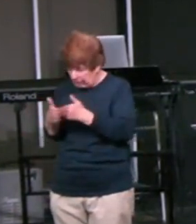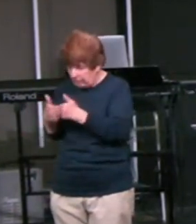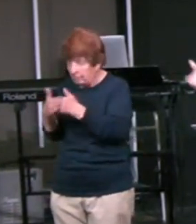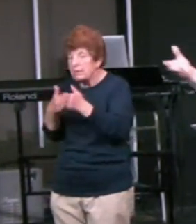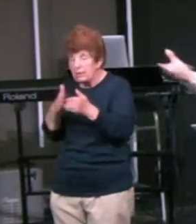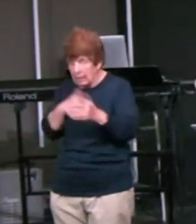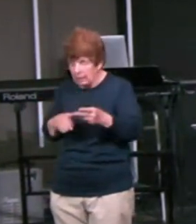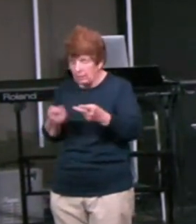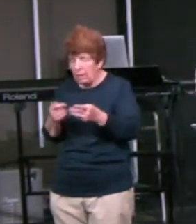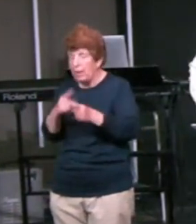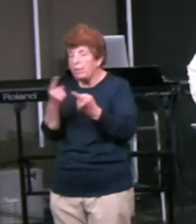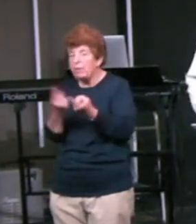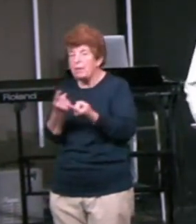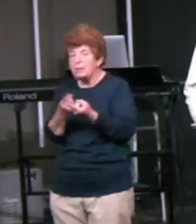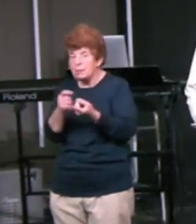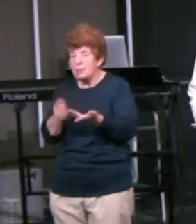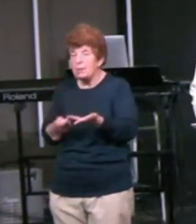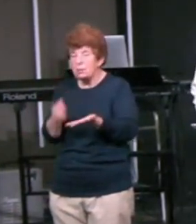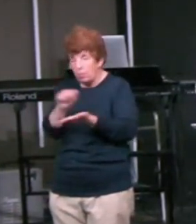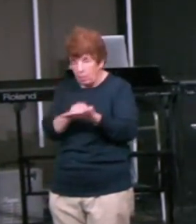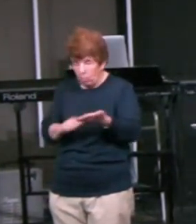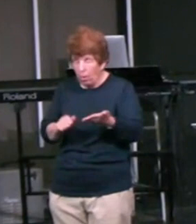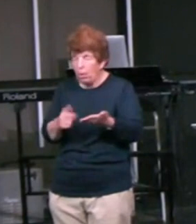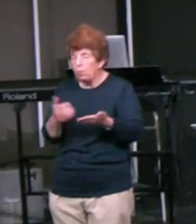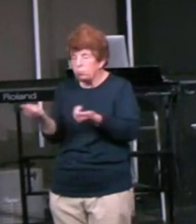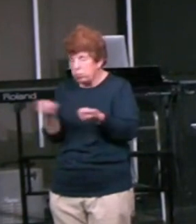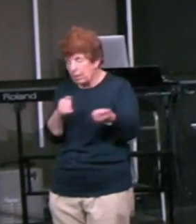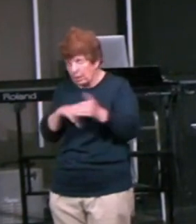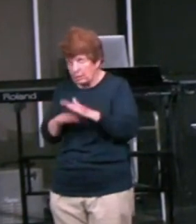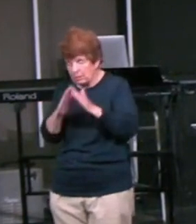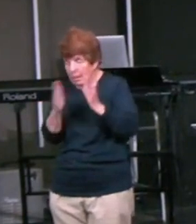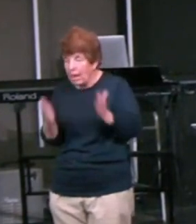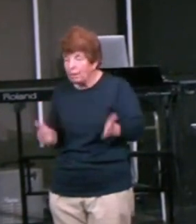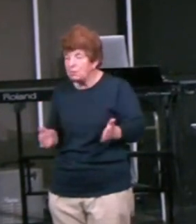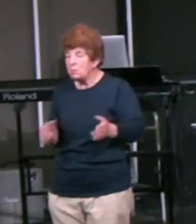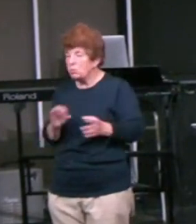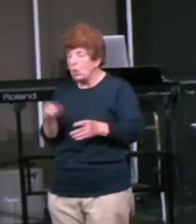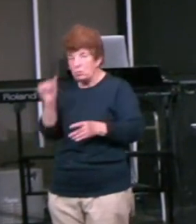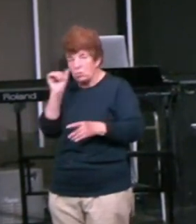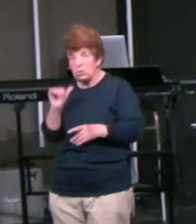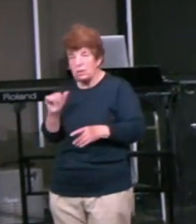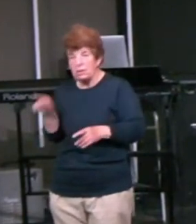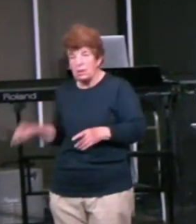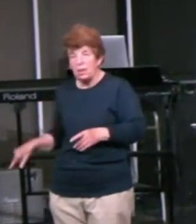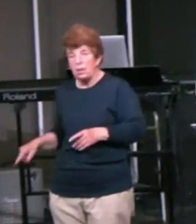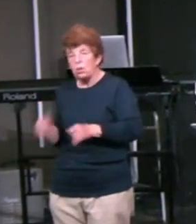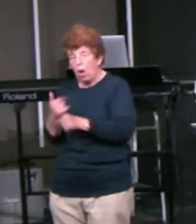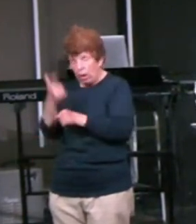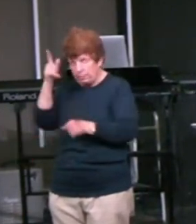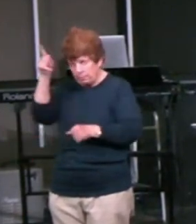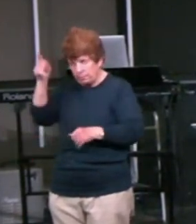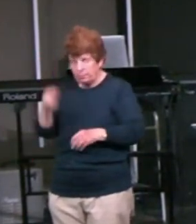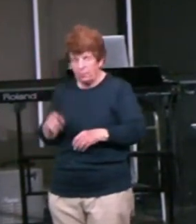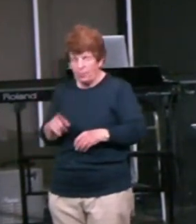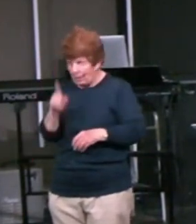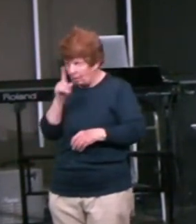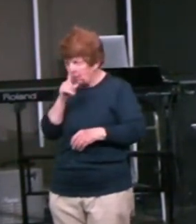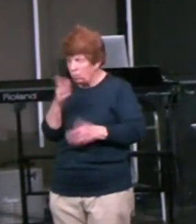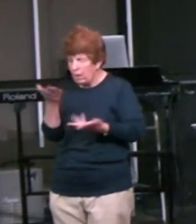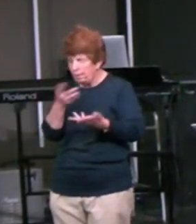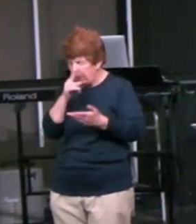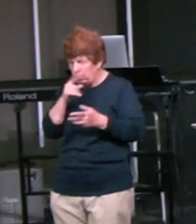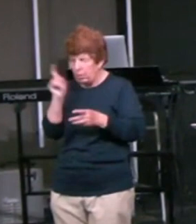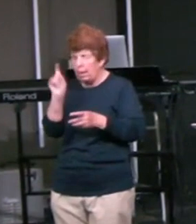to be done. There's stock that needs to be purchased. Bring it into the storehouse. Don't cheat on me. It's my house where people come to worship